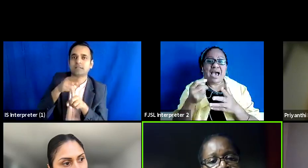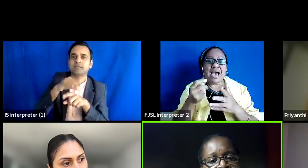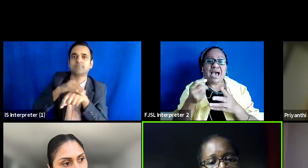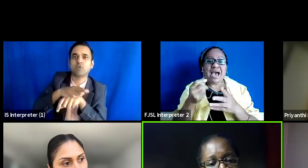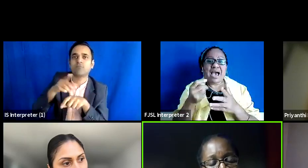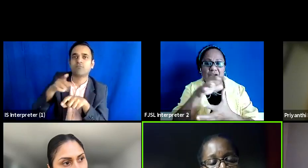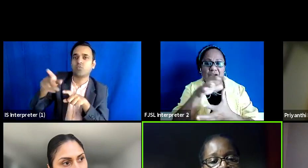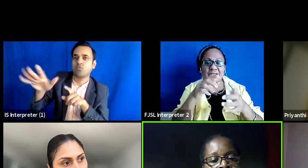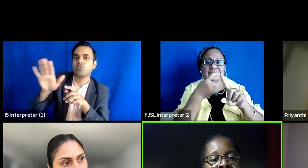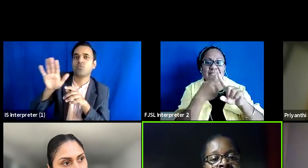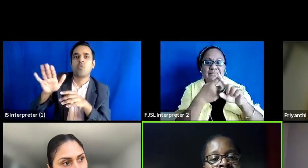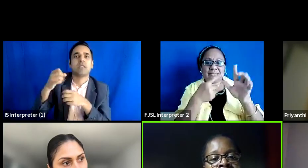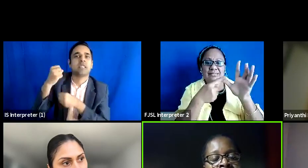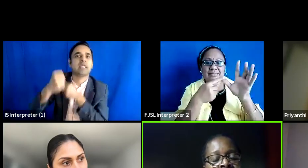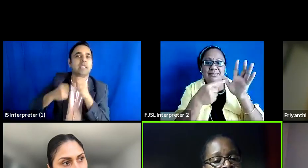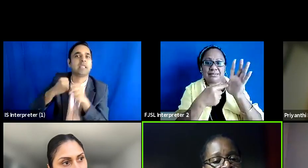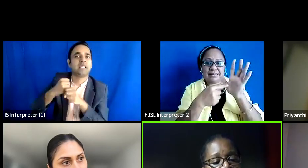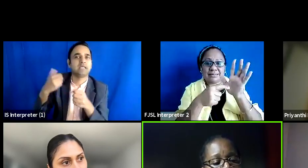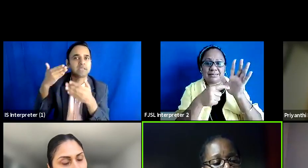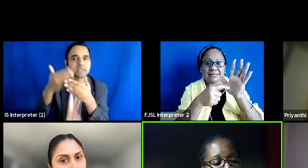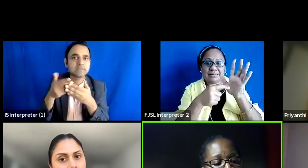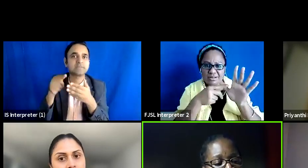very problematic.